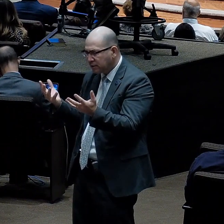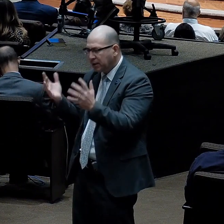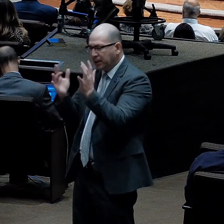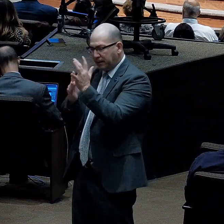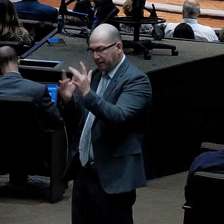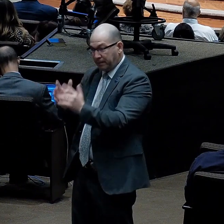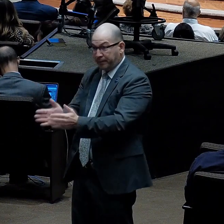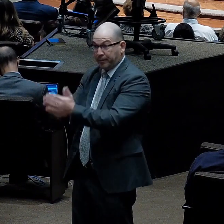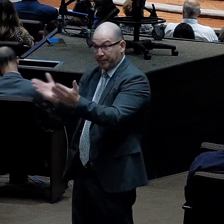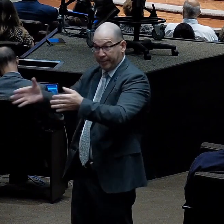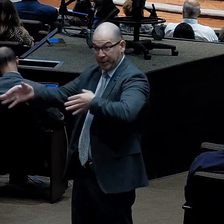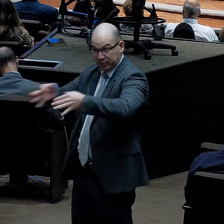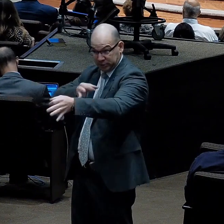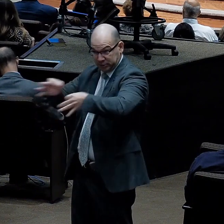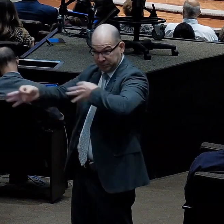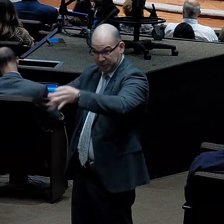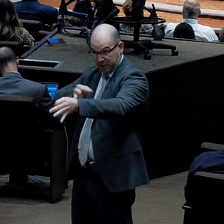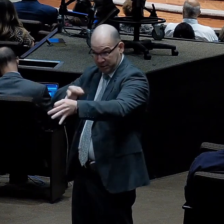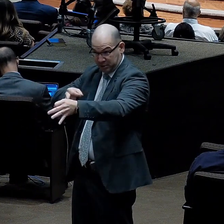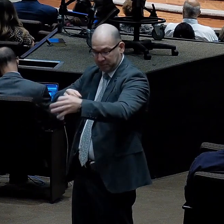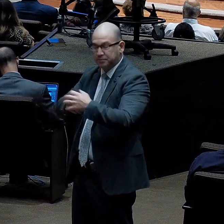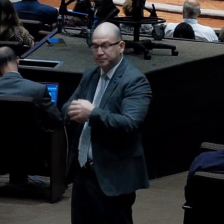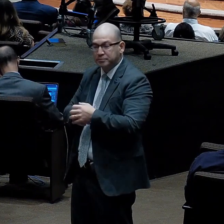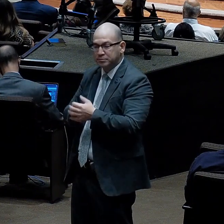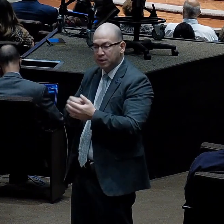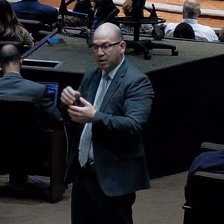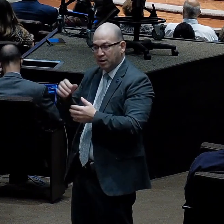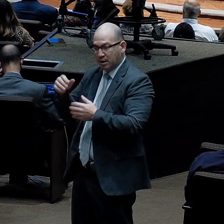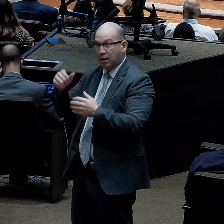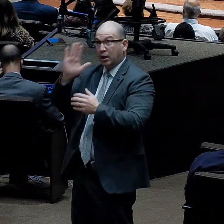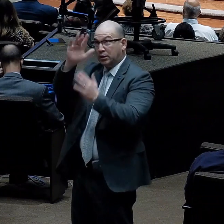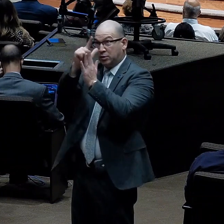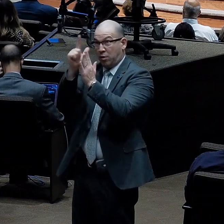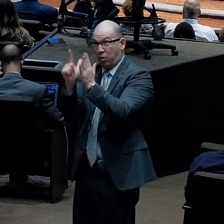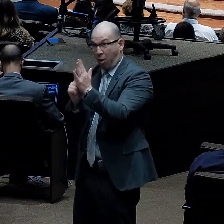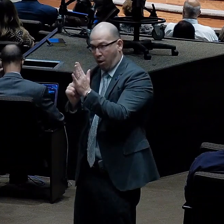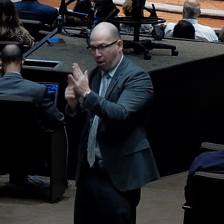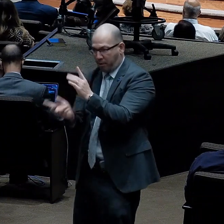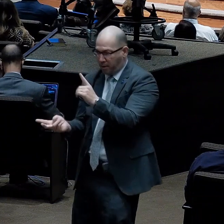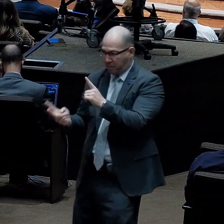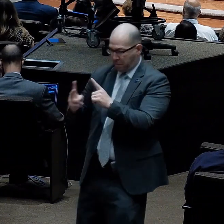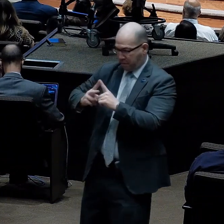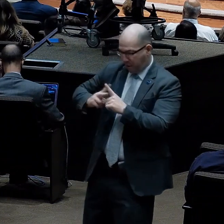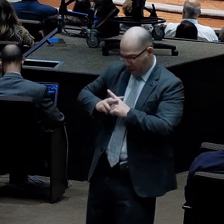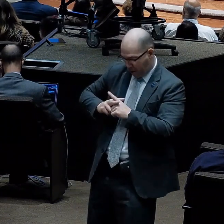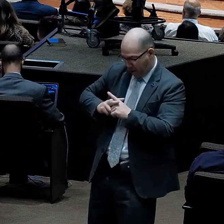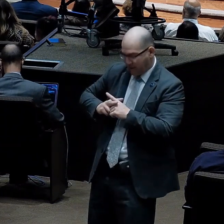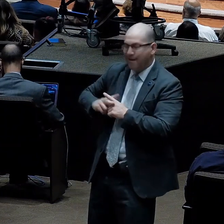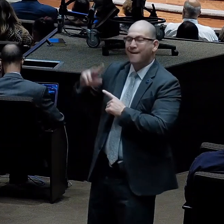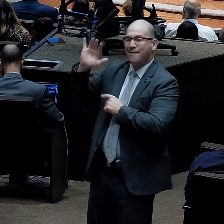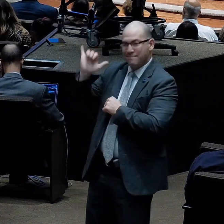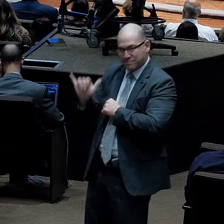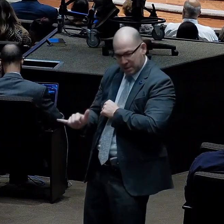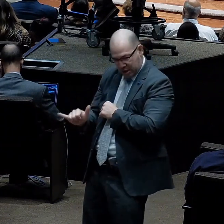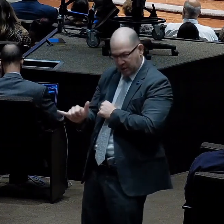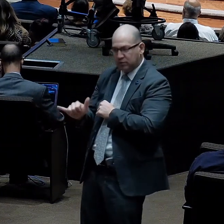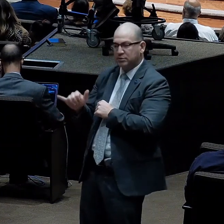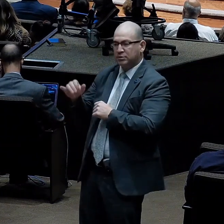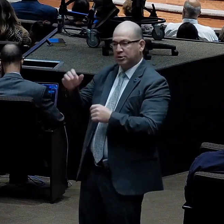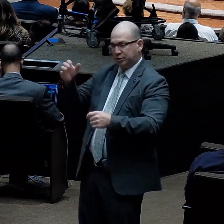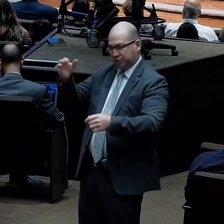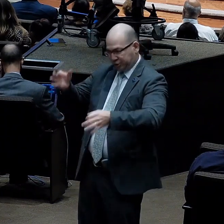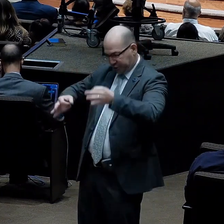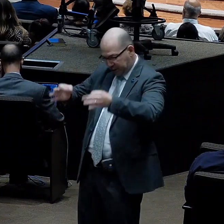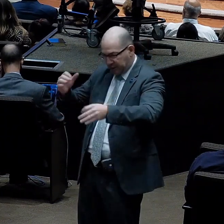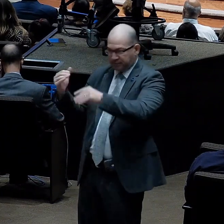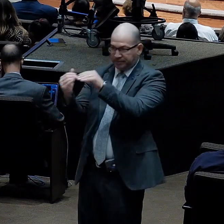is the faithful application of the law of God. And you'll find churches that are moving away from the law of God. They do not want